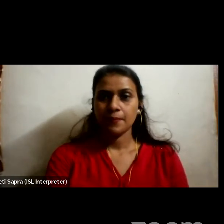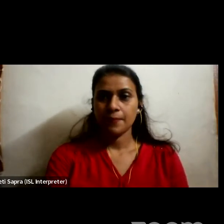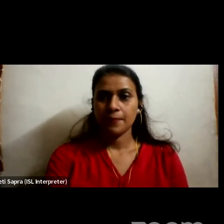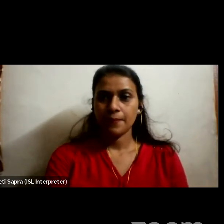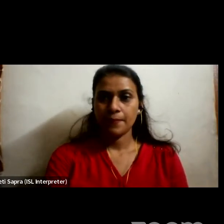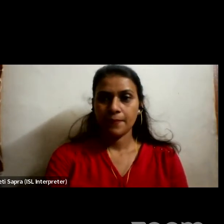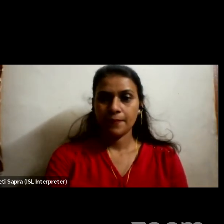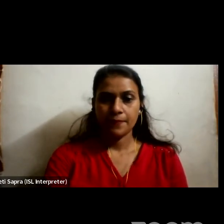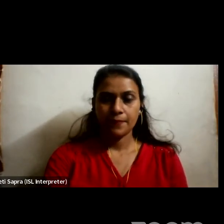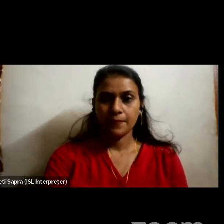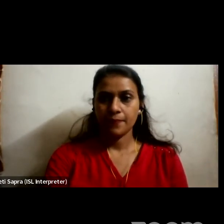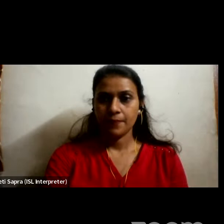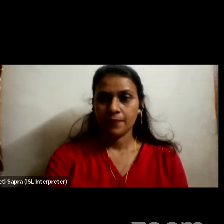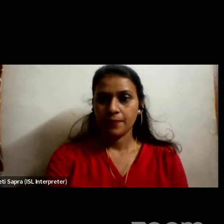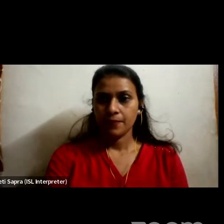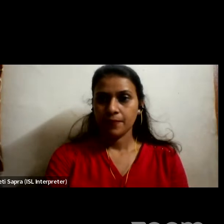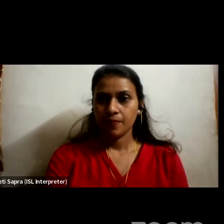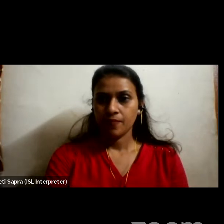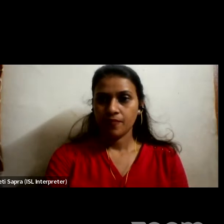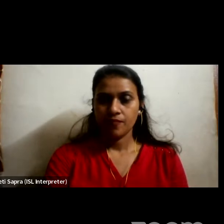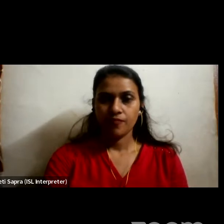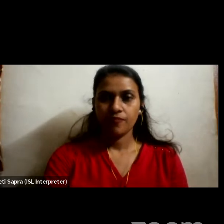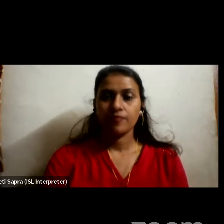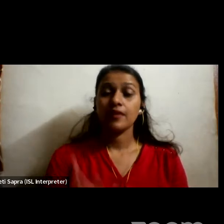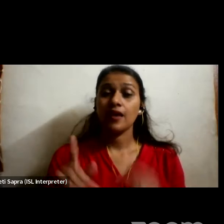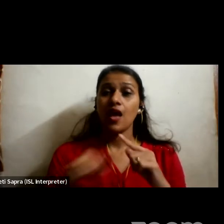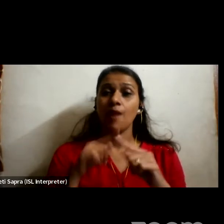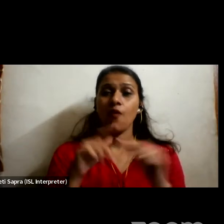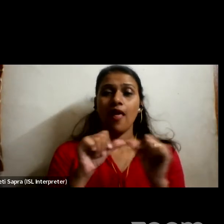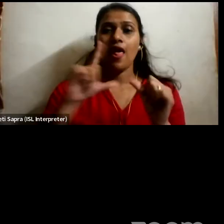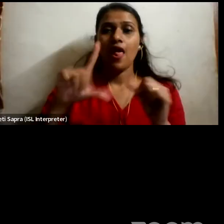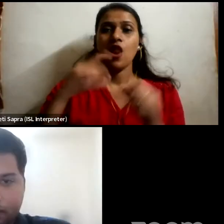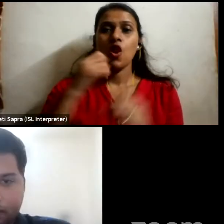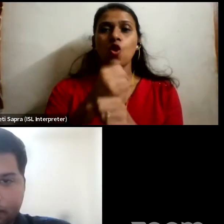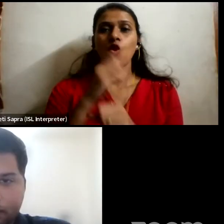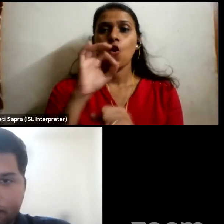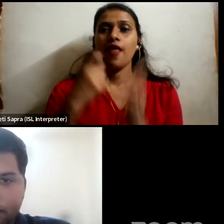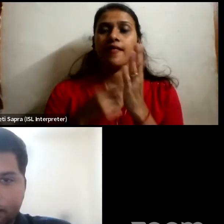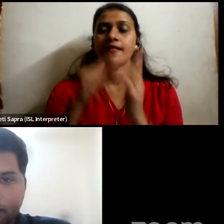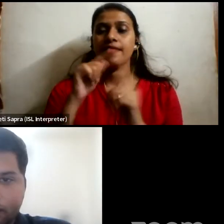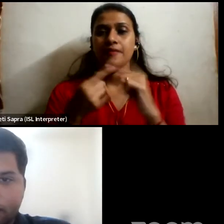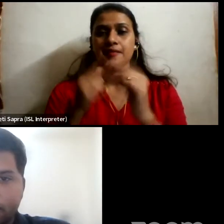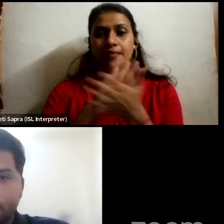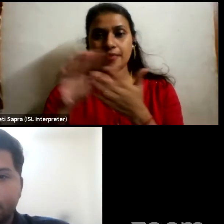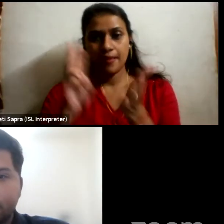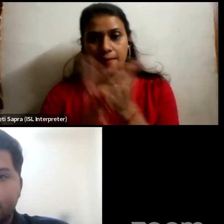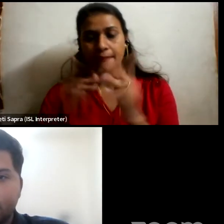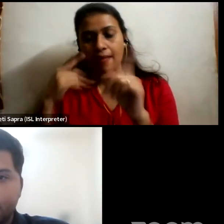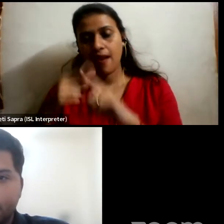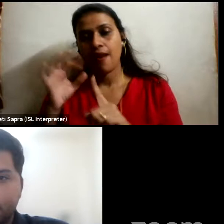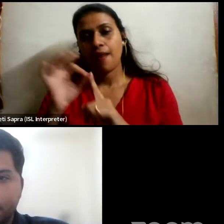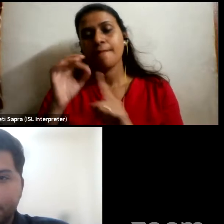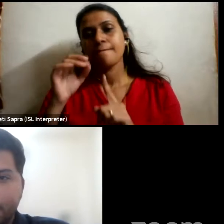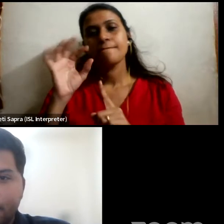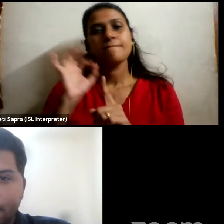possible consonance between algorithmic accountability and privacy law?